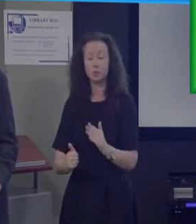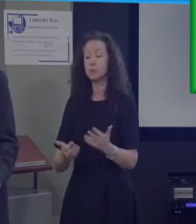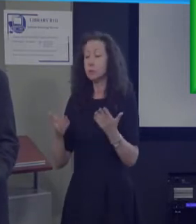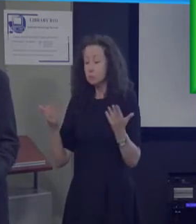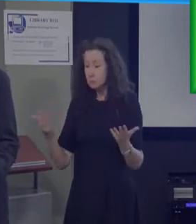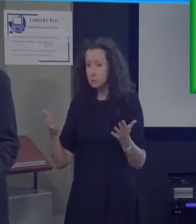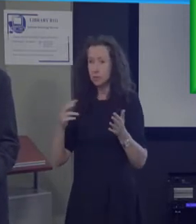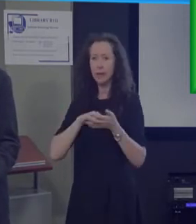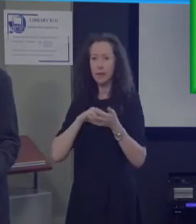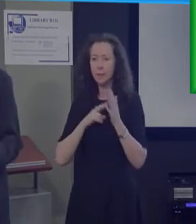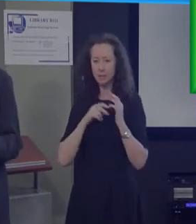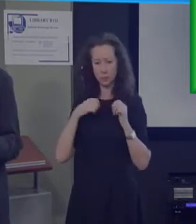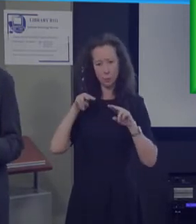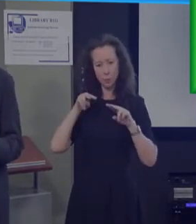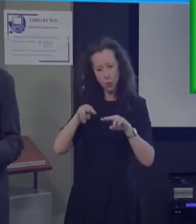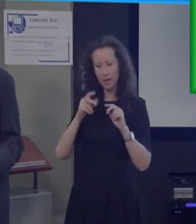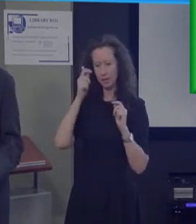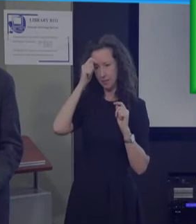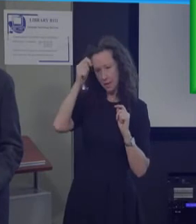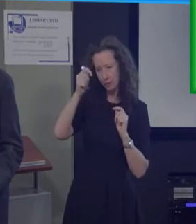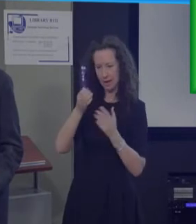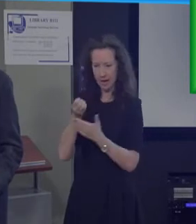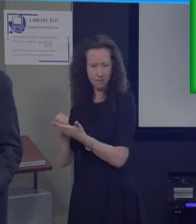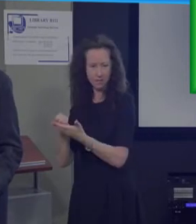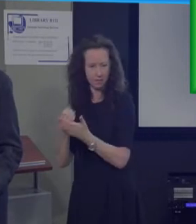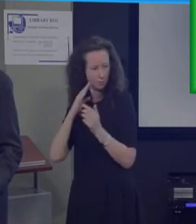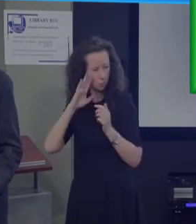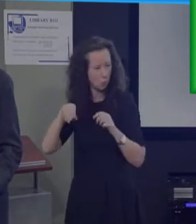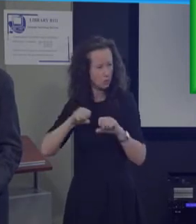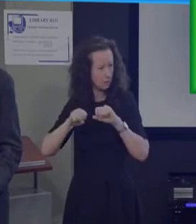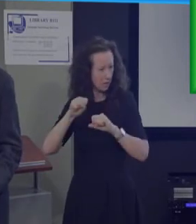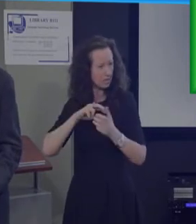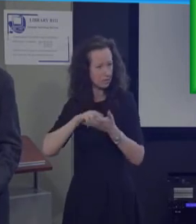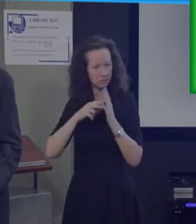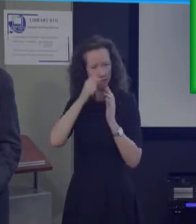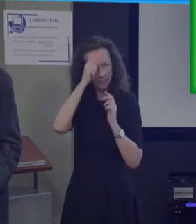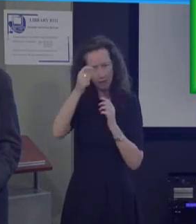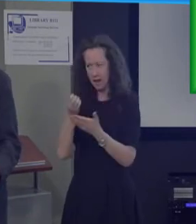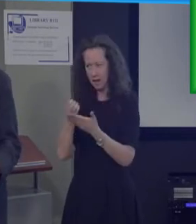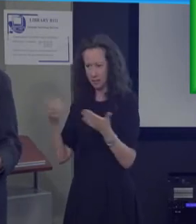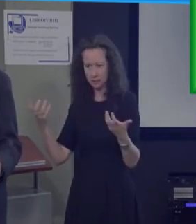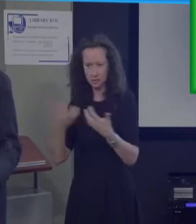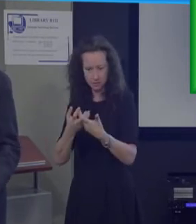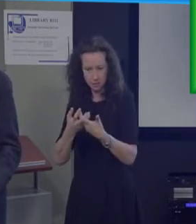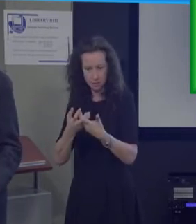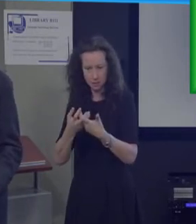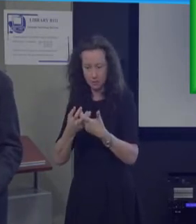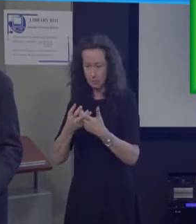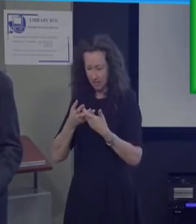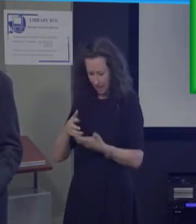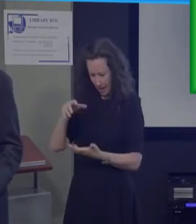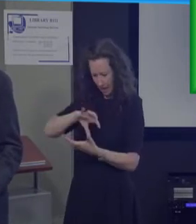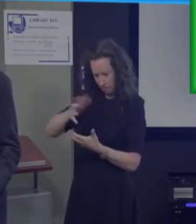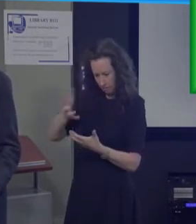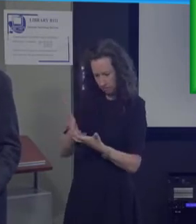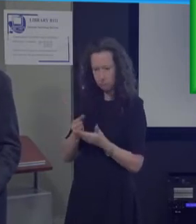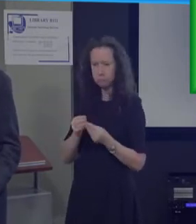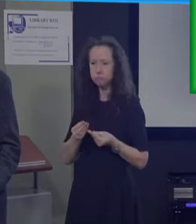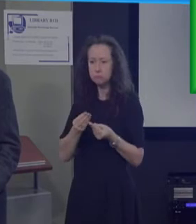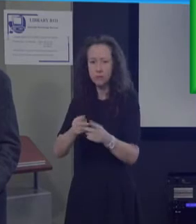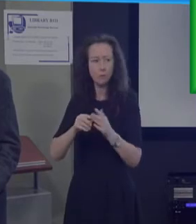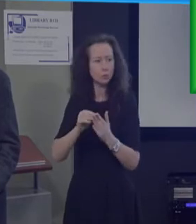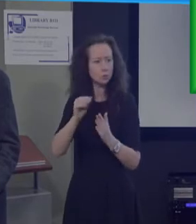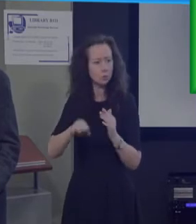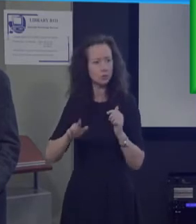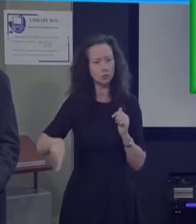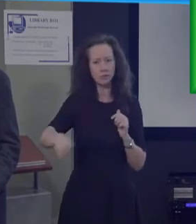between theory and evidence. We all know that as scientists. And it also affects the way children come to understand the world, how they